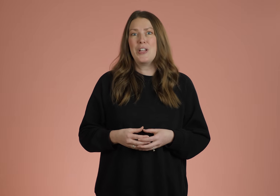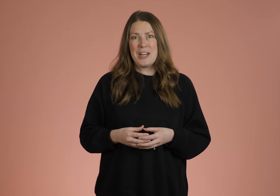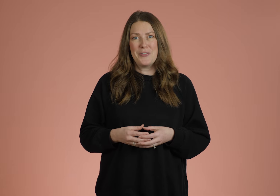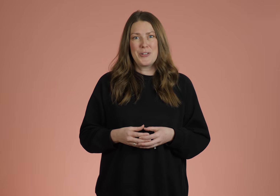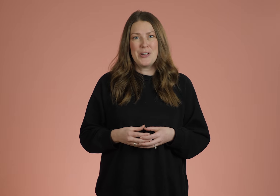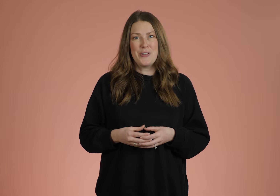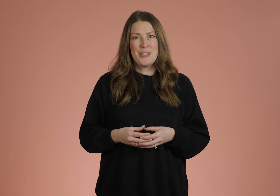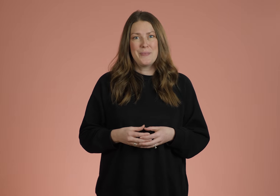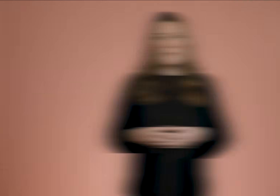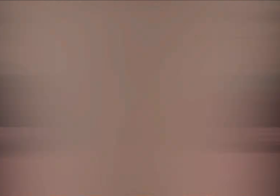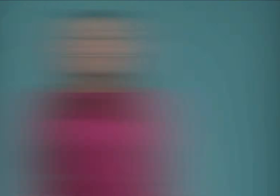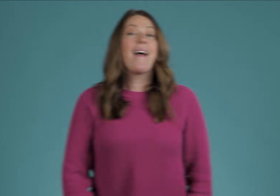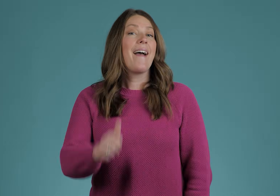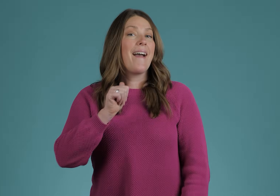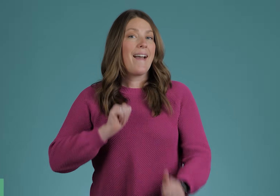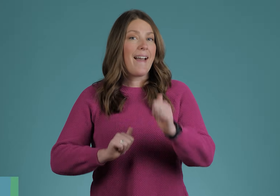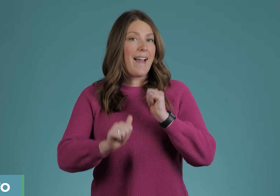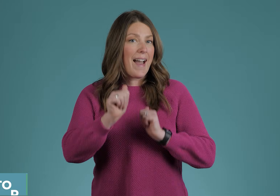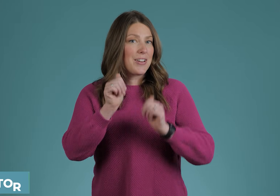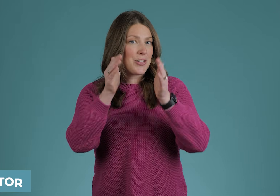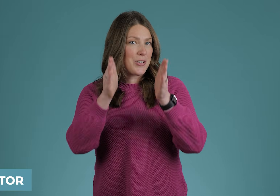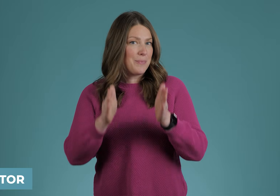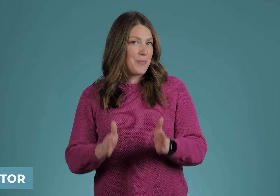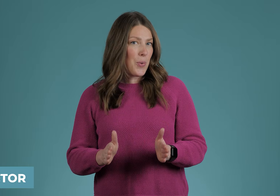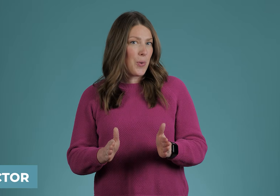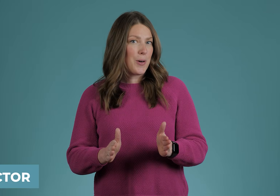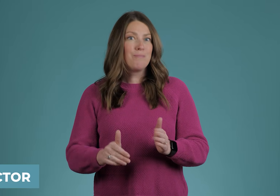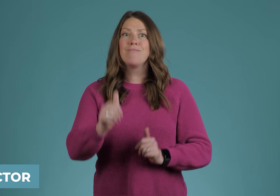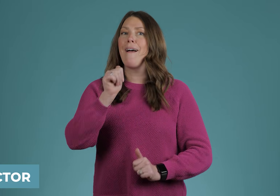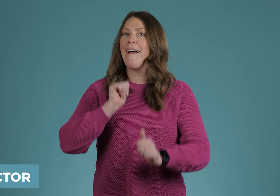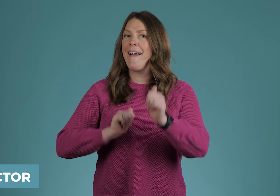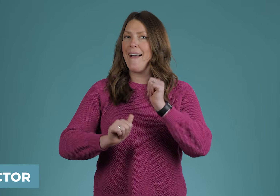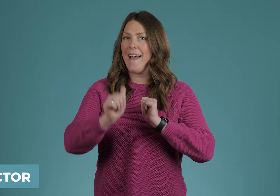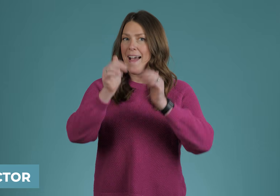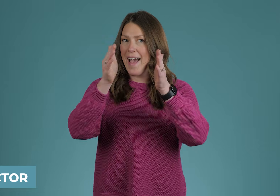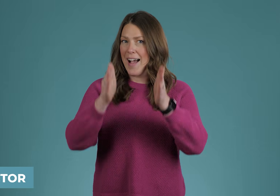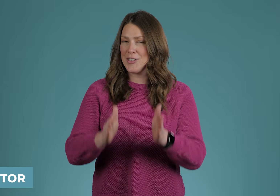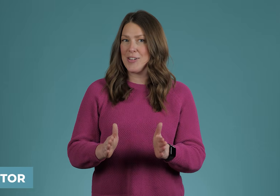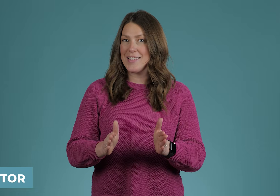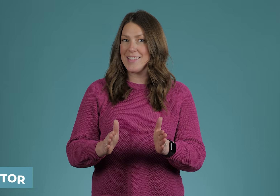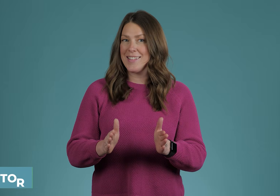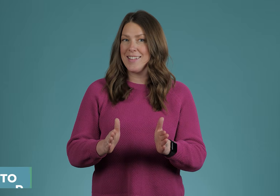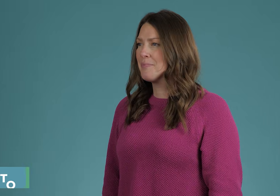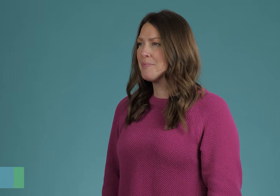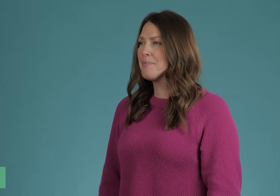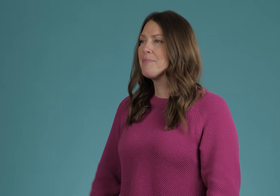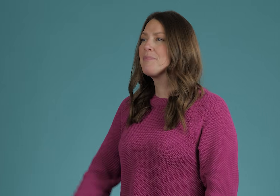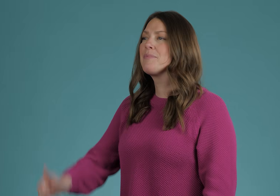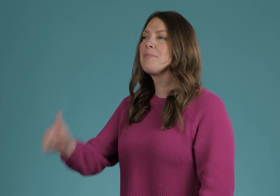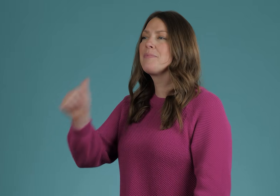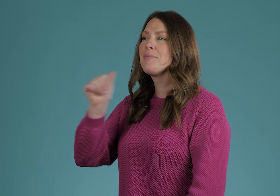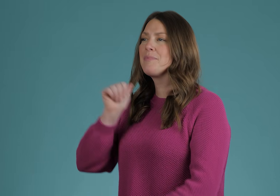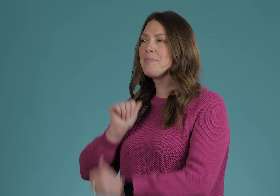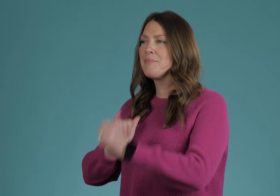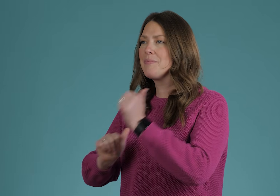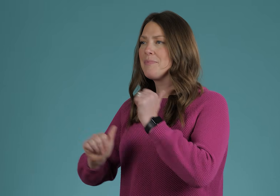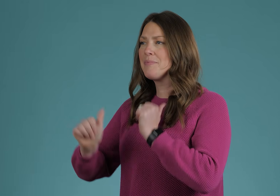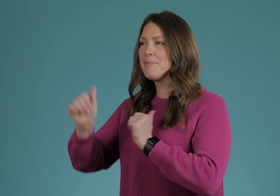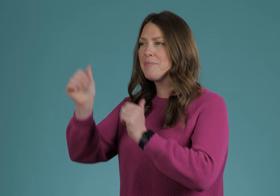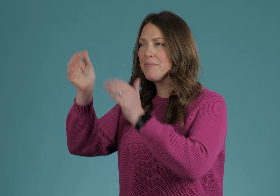creative careers. Actor or actress. It's the sign act